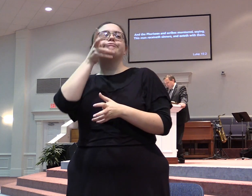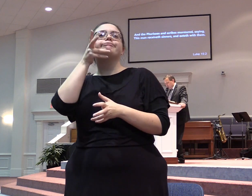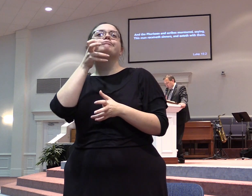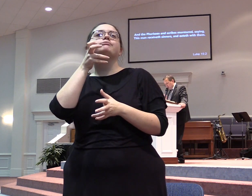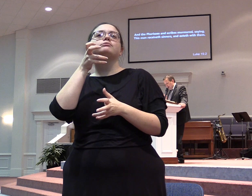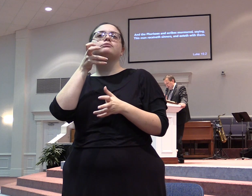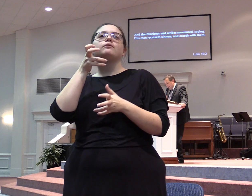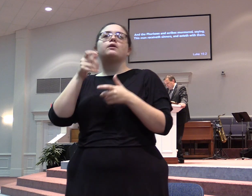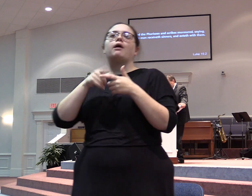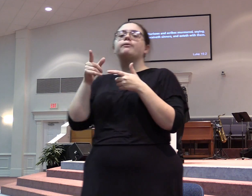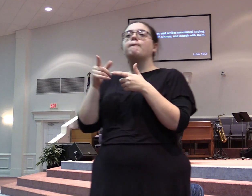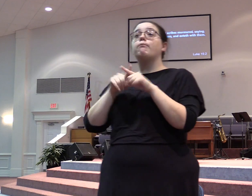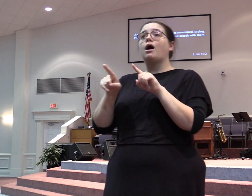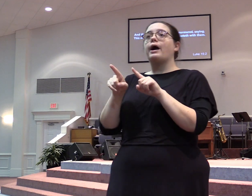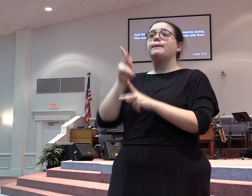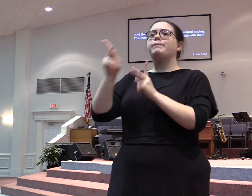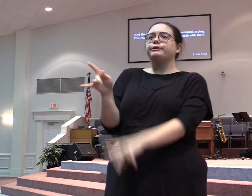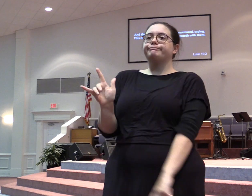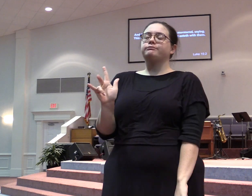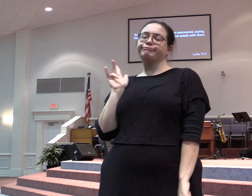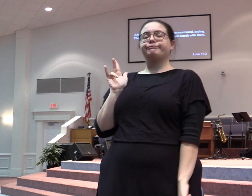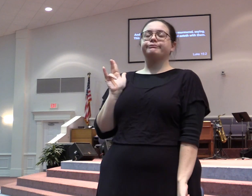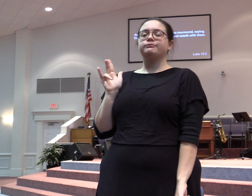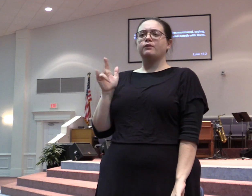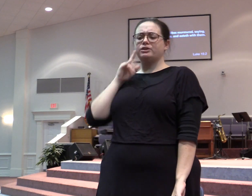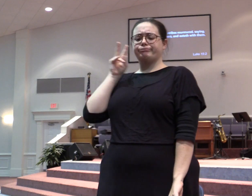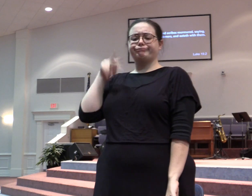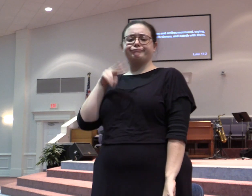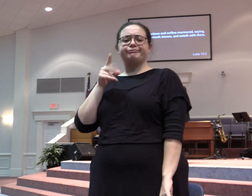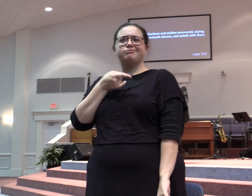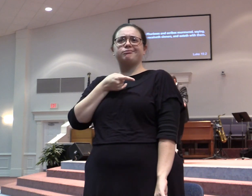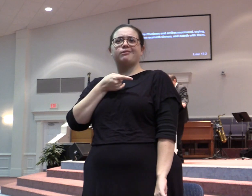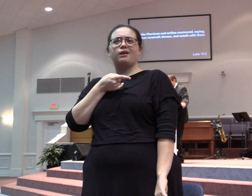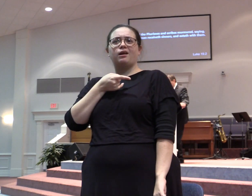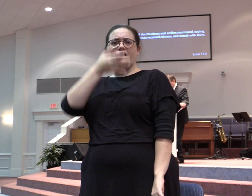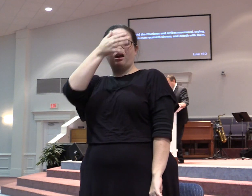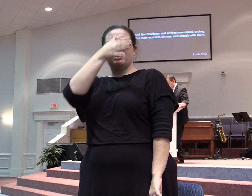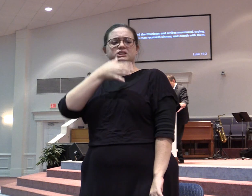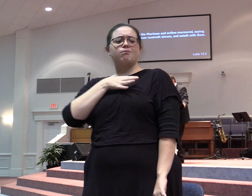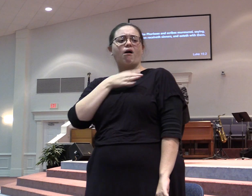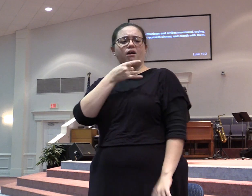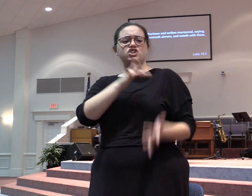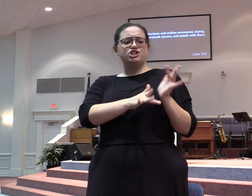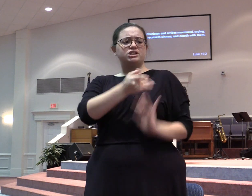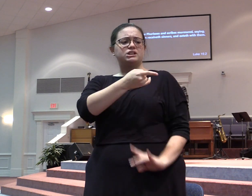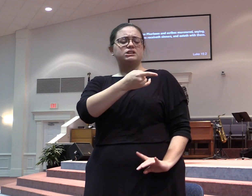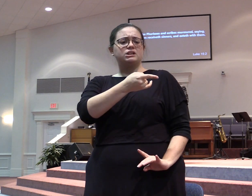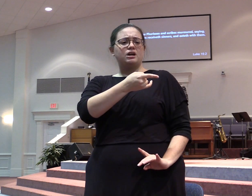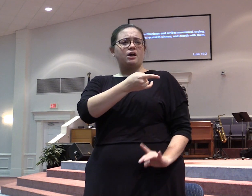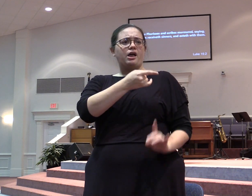Pharisees and scribes murmured, saying, This man receiveth